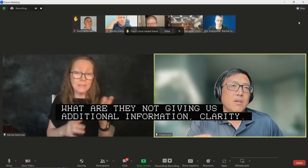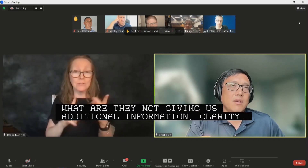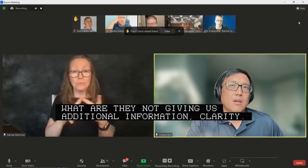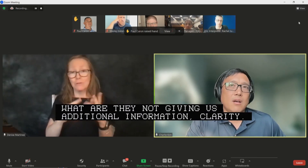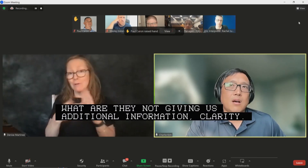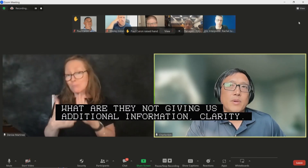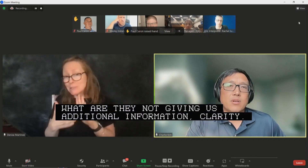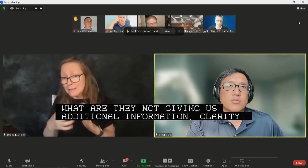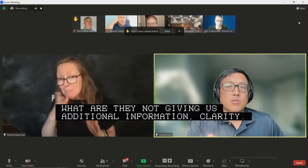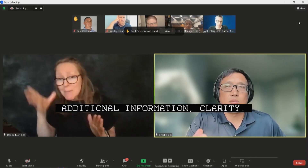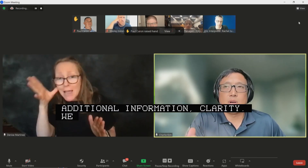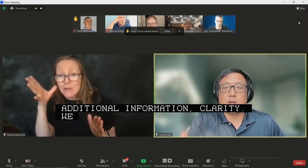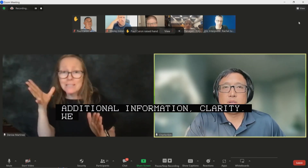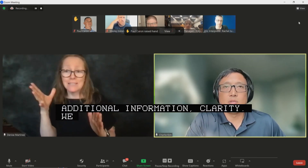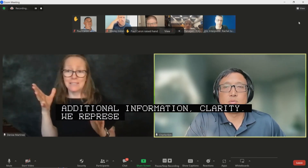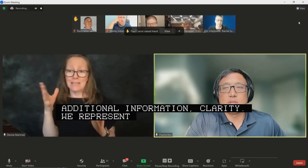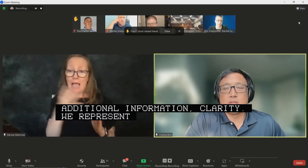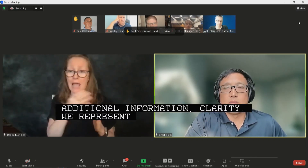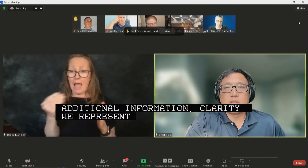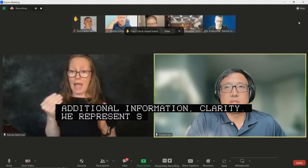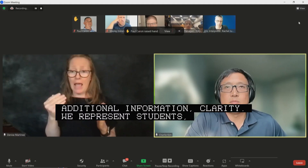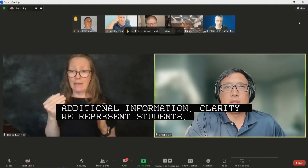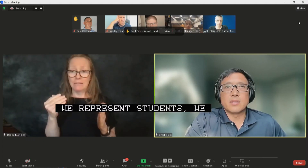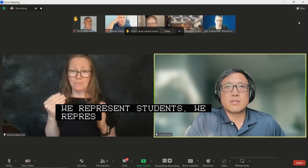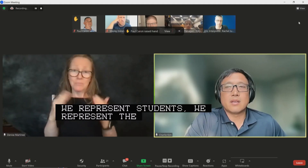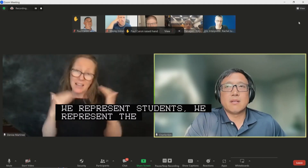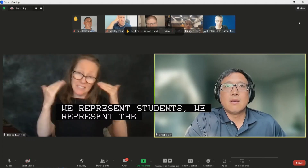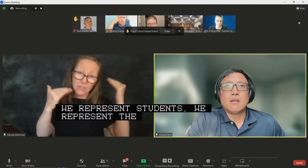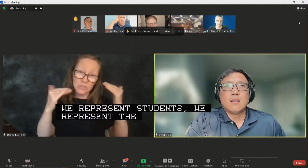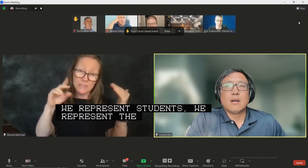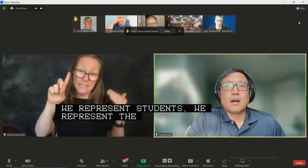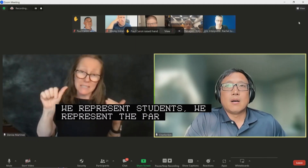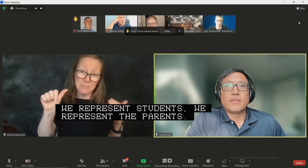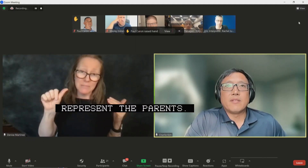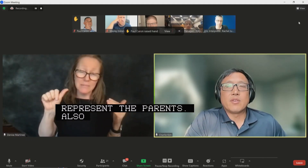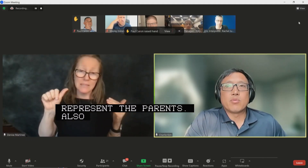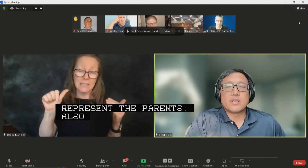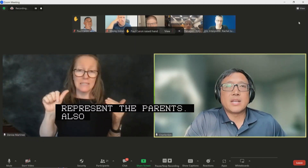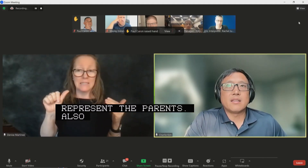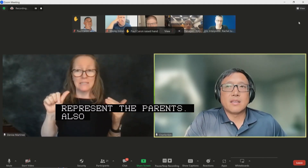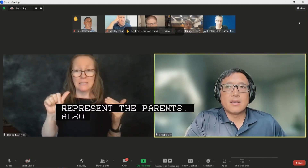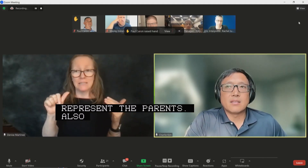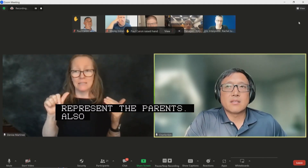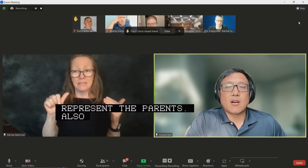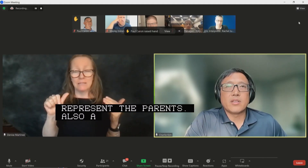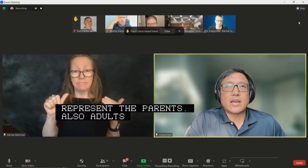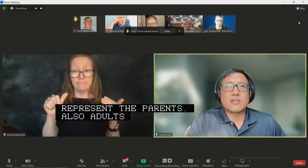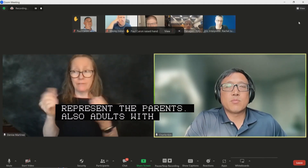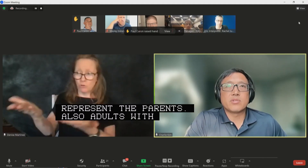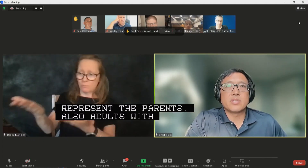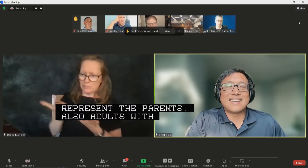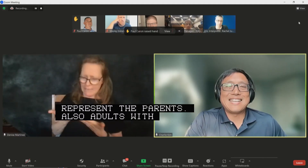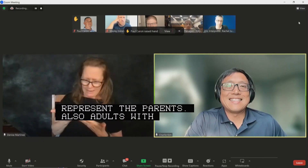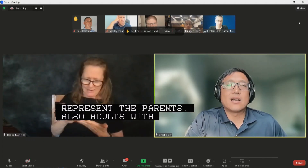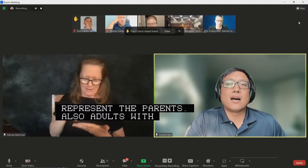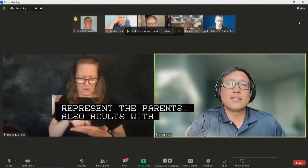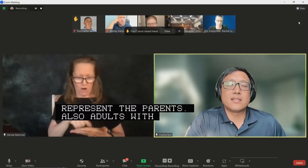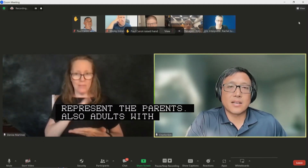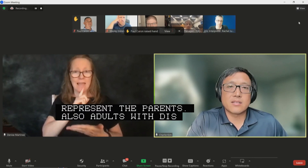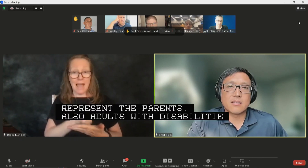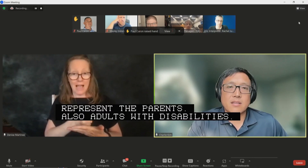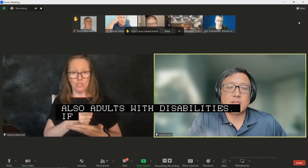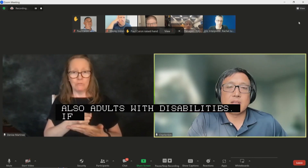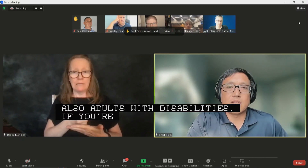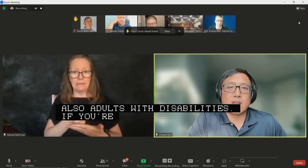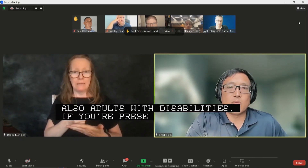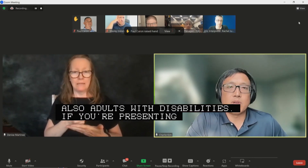parents, and also adults with disabilities, that if they're presenting things, are they actually presenting in the